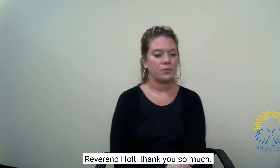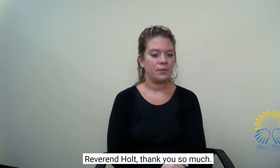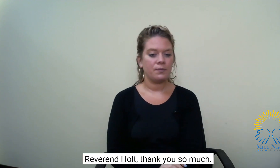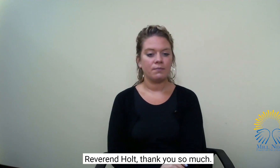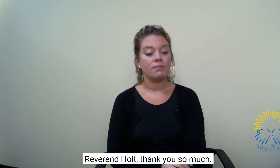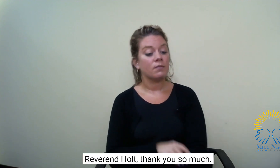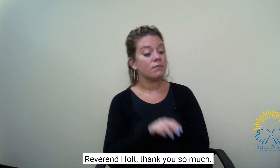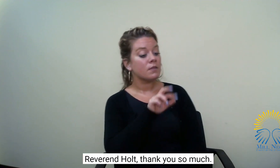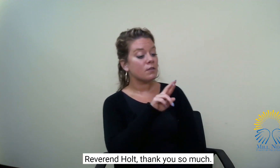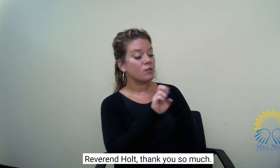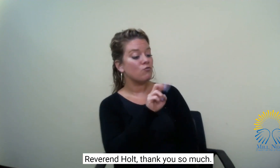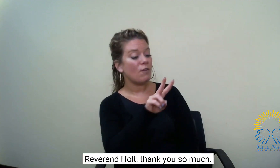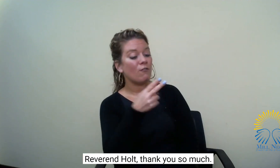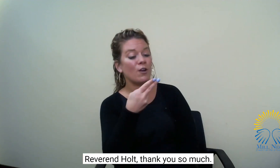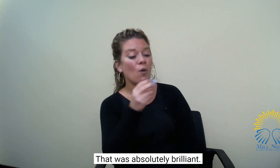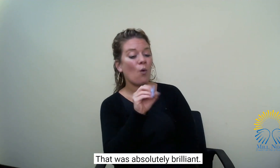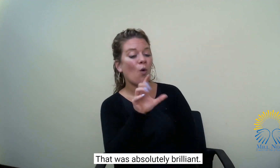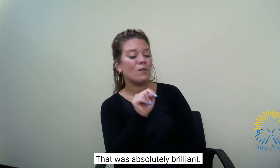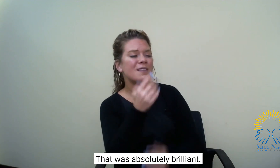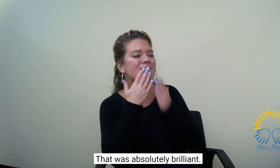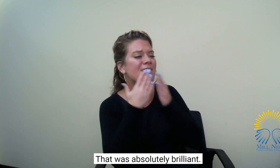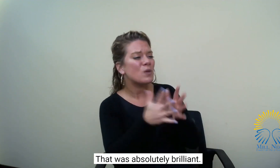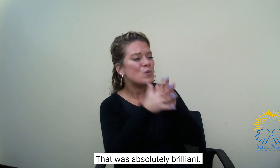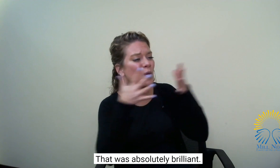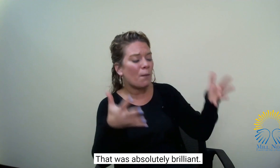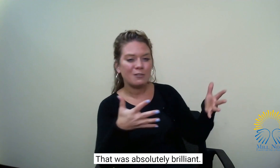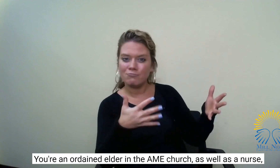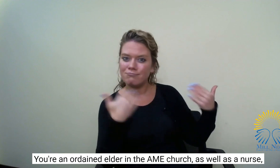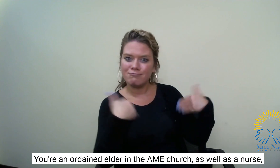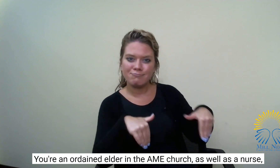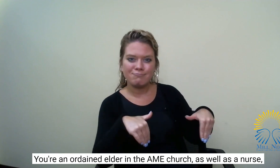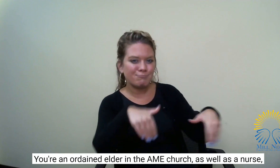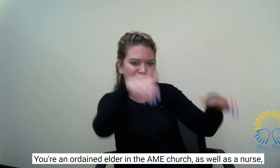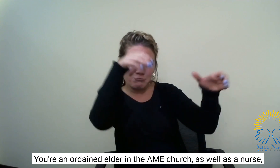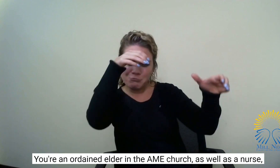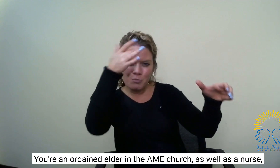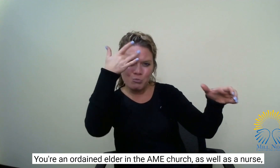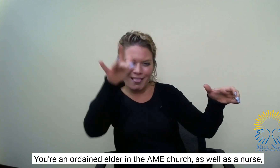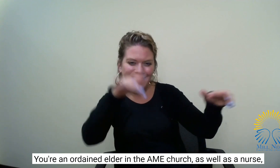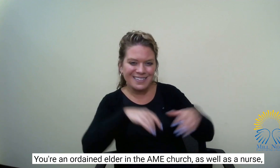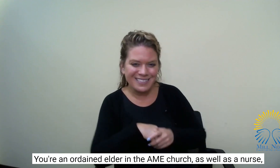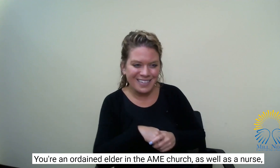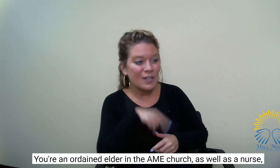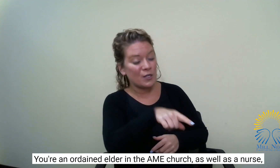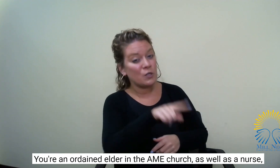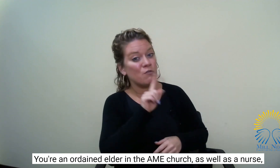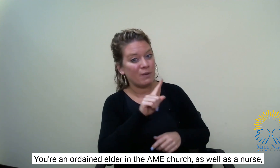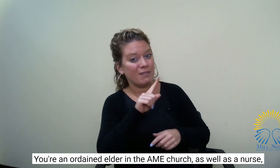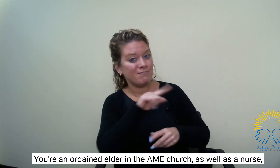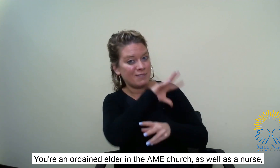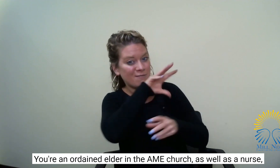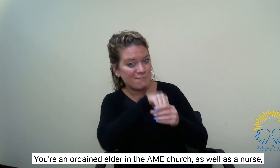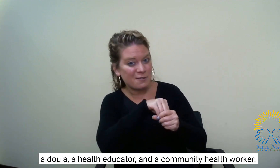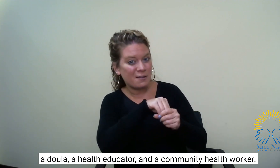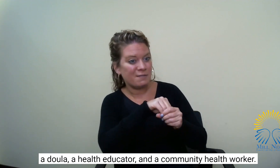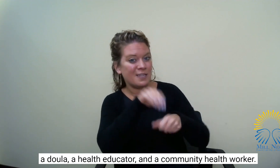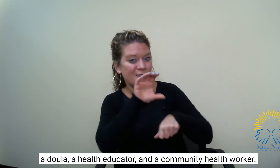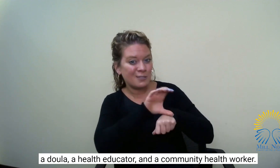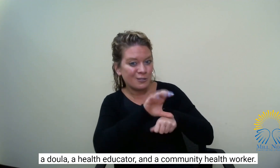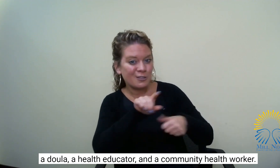Reverend Holt, thank you so much. That was absolutely brilliant. You're an ordained elder in the AME Church, as well as a nurse, a doula, a health